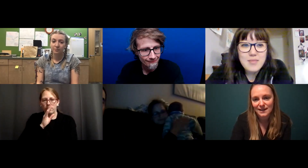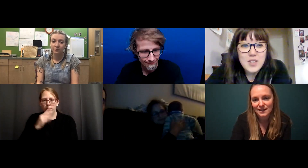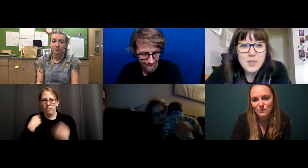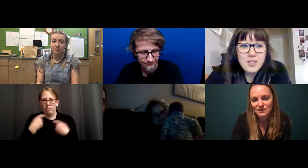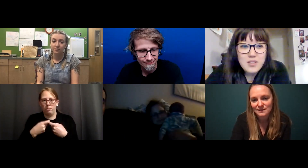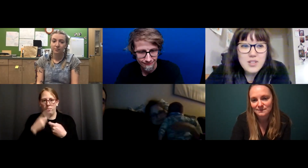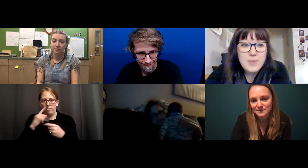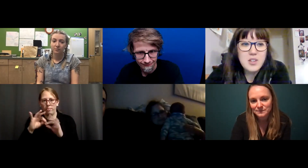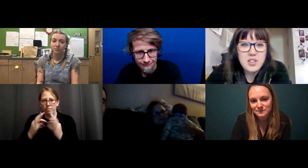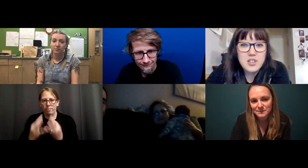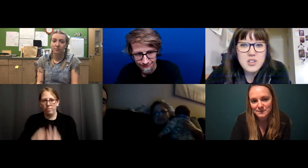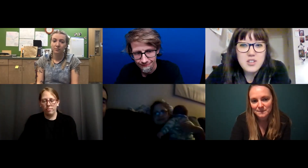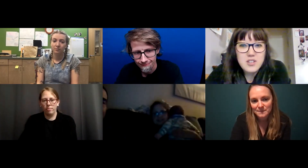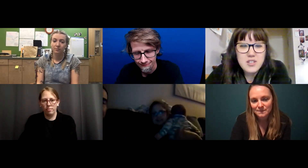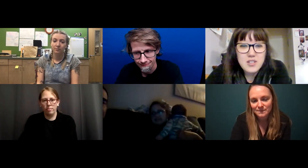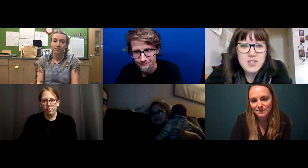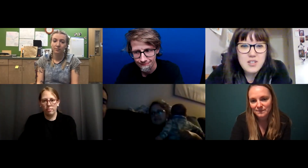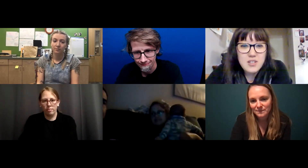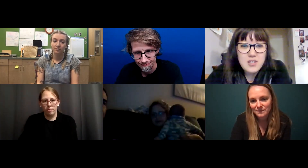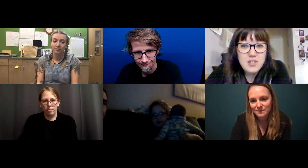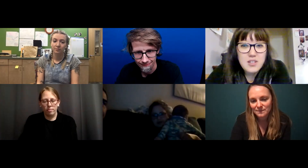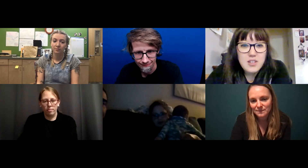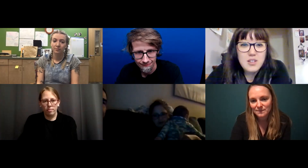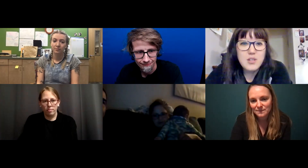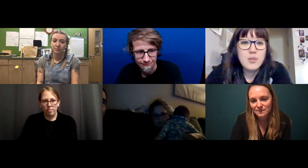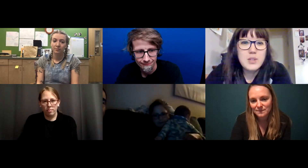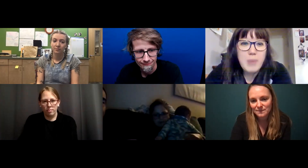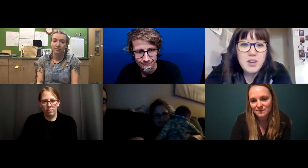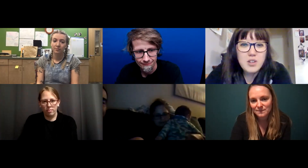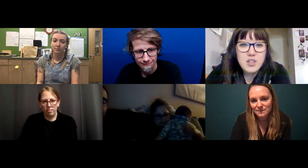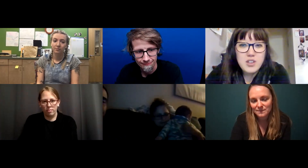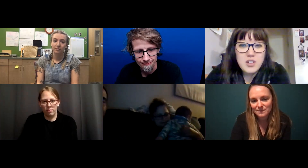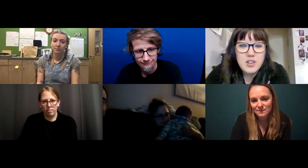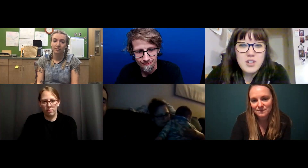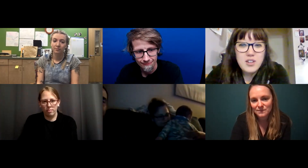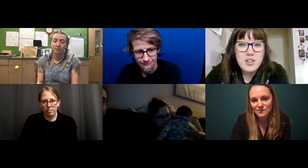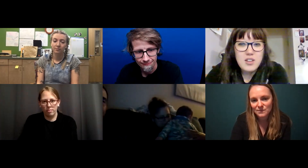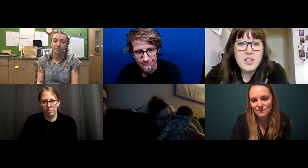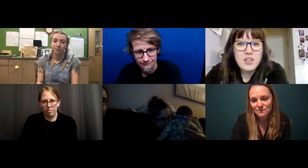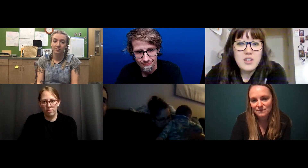específica que buscan?